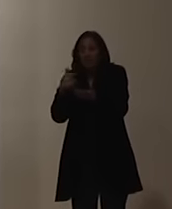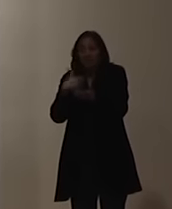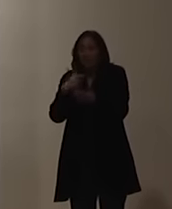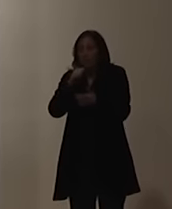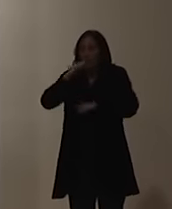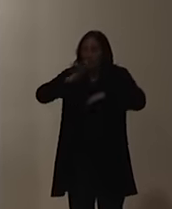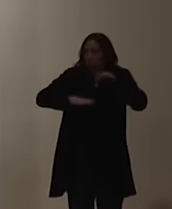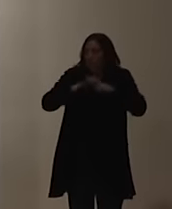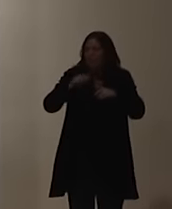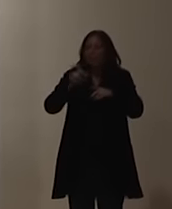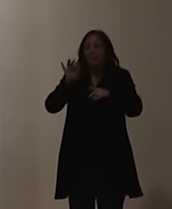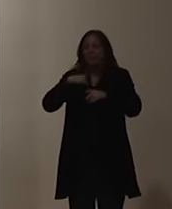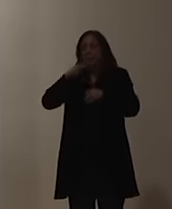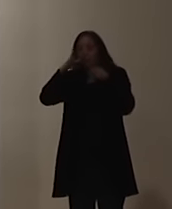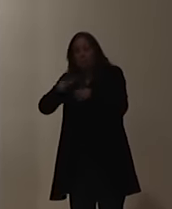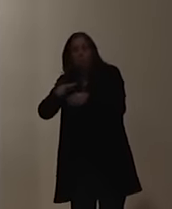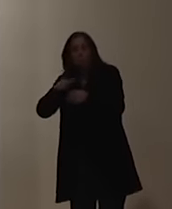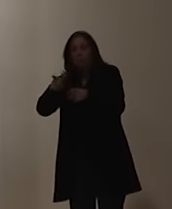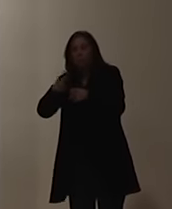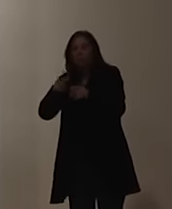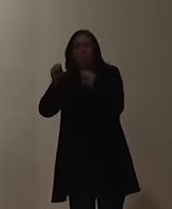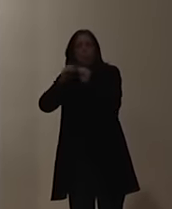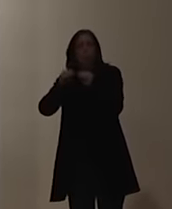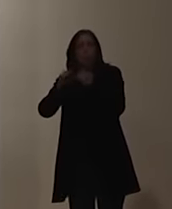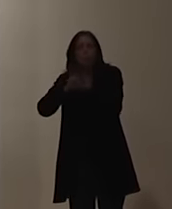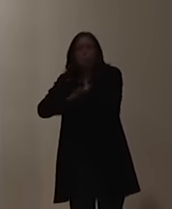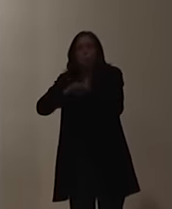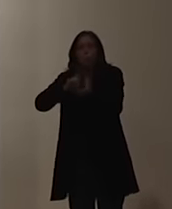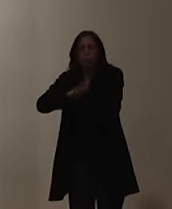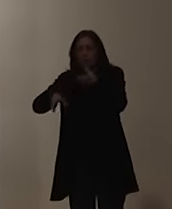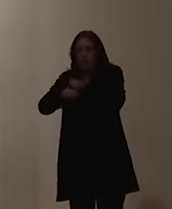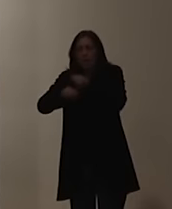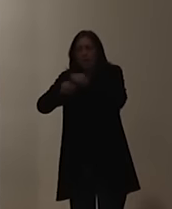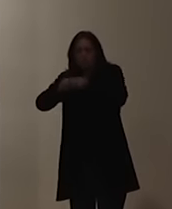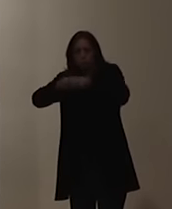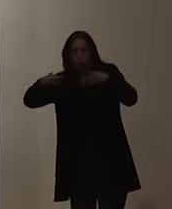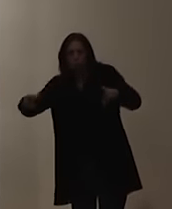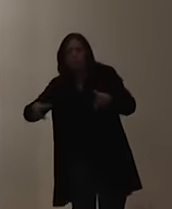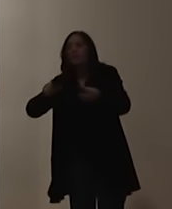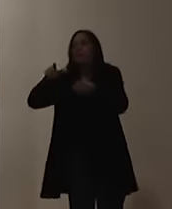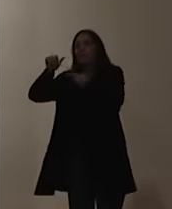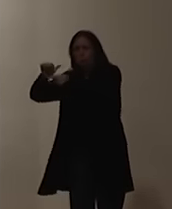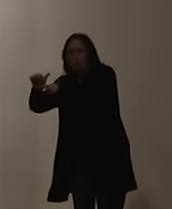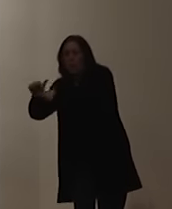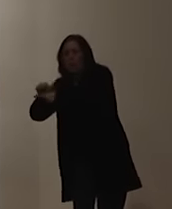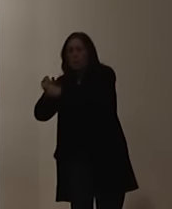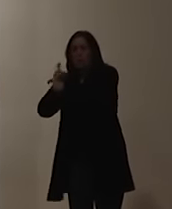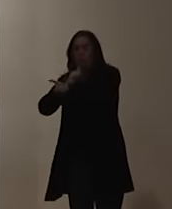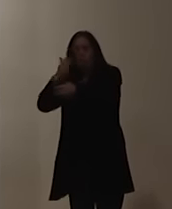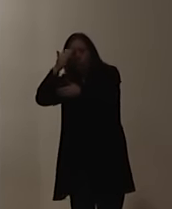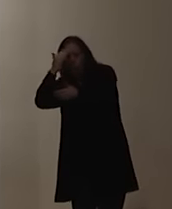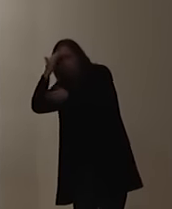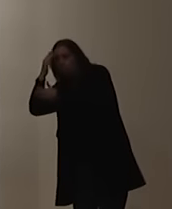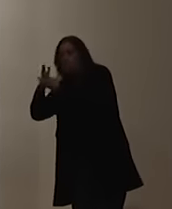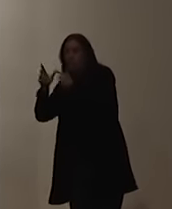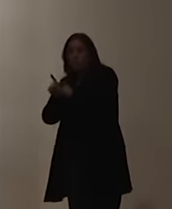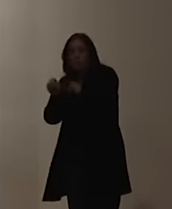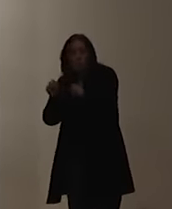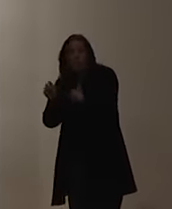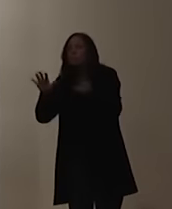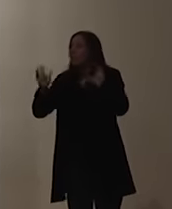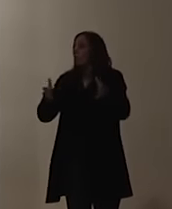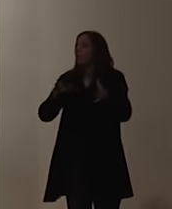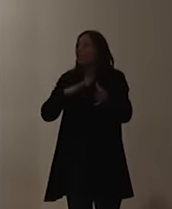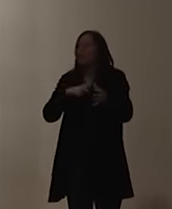time. We can focus on building health systems, focus on training programs that are not fake training programs, and